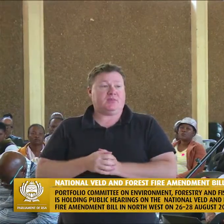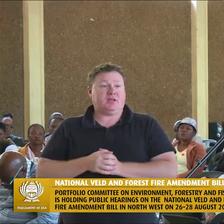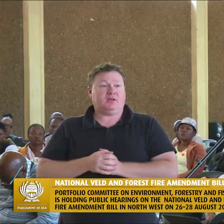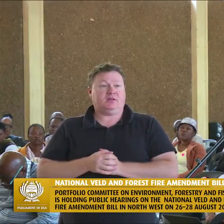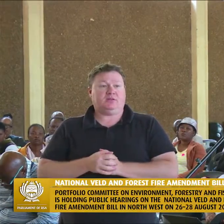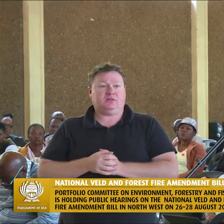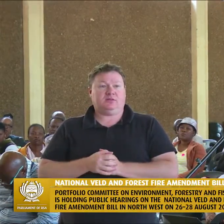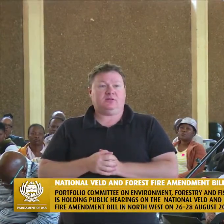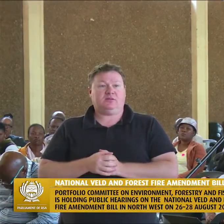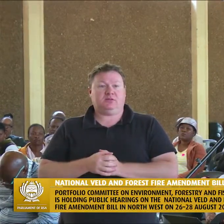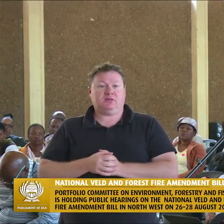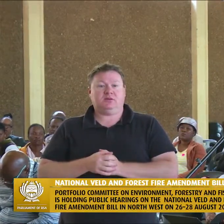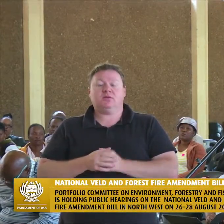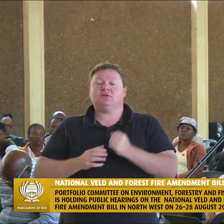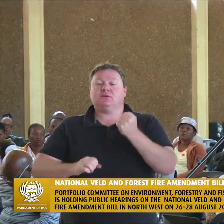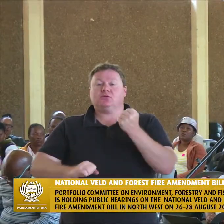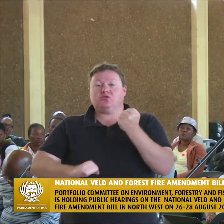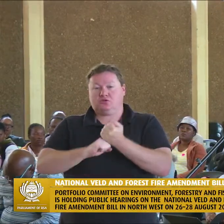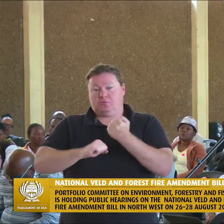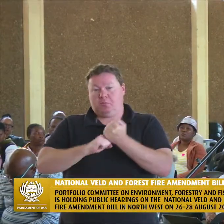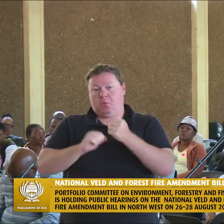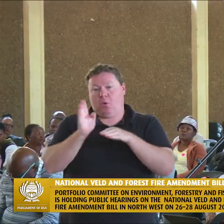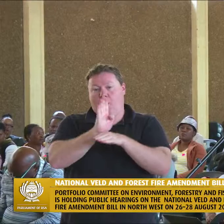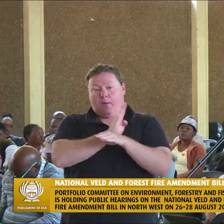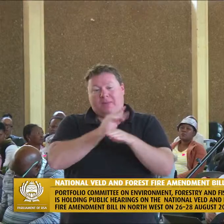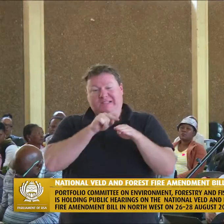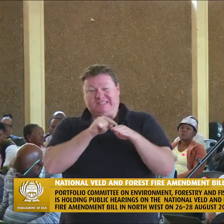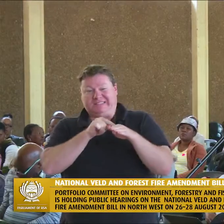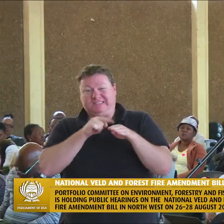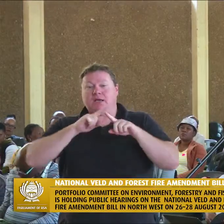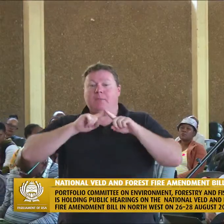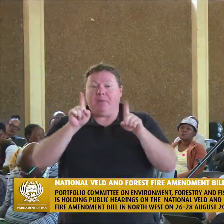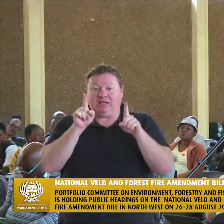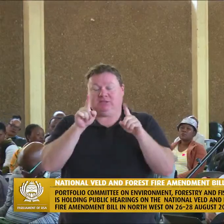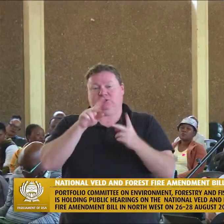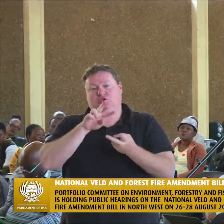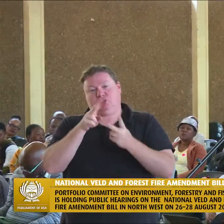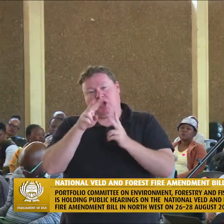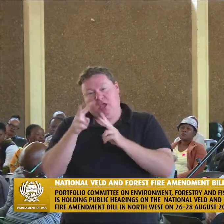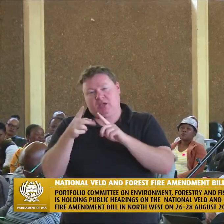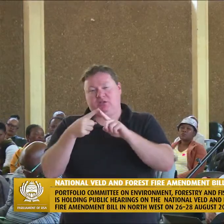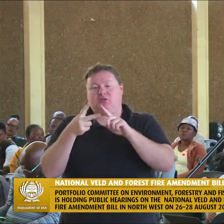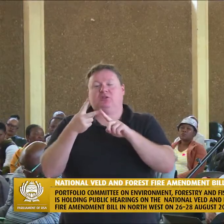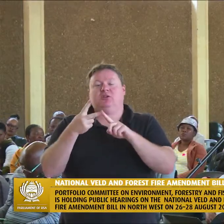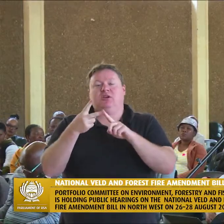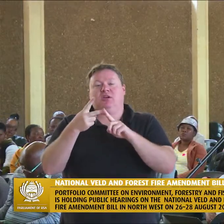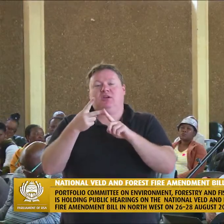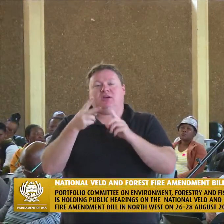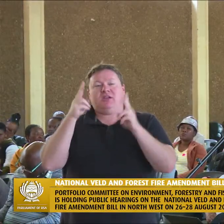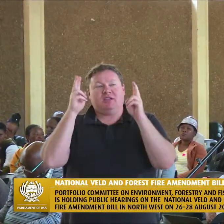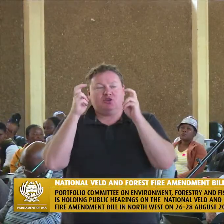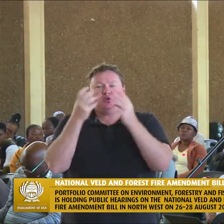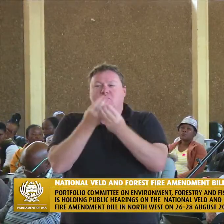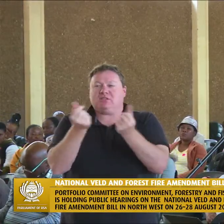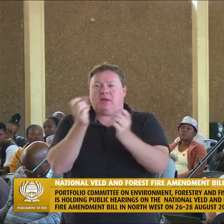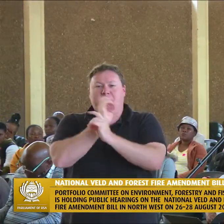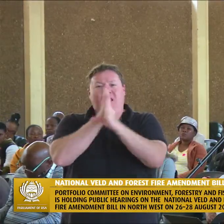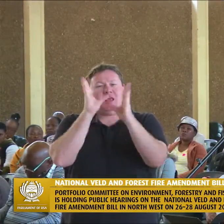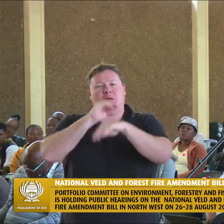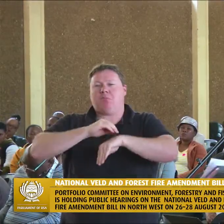we we do support the ball but with some changes and some more clarity on some of the